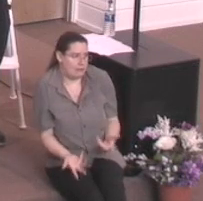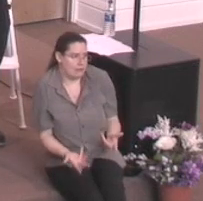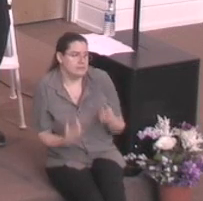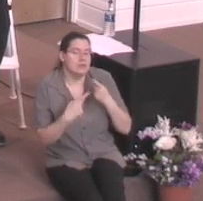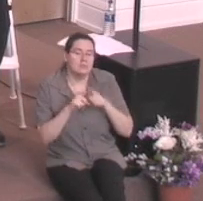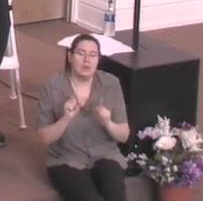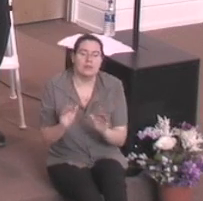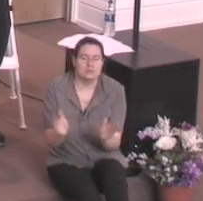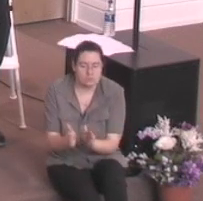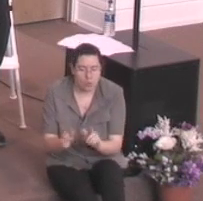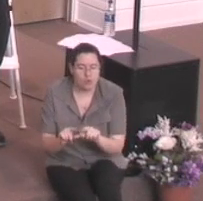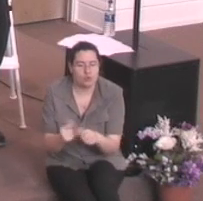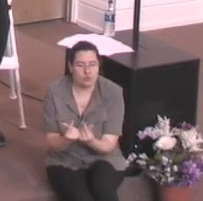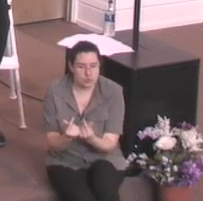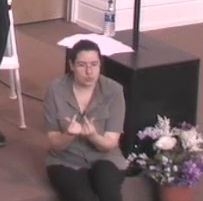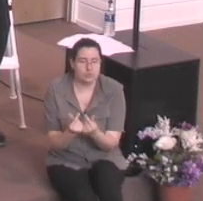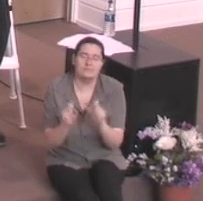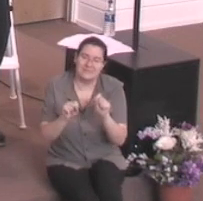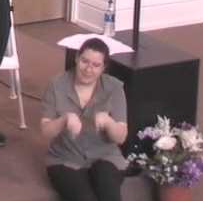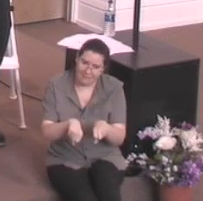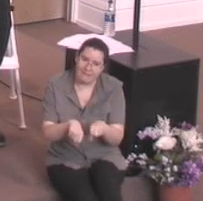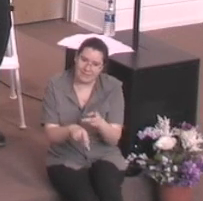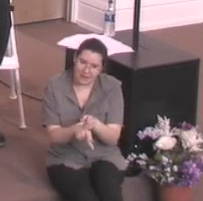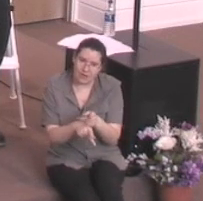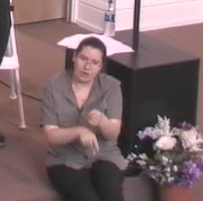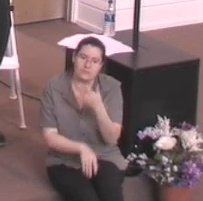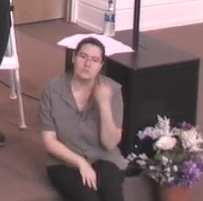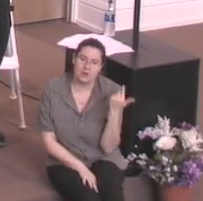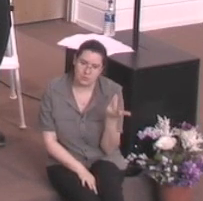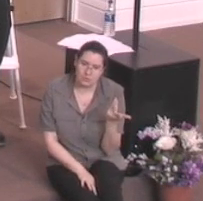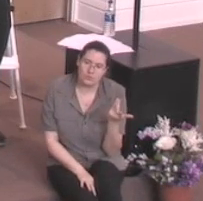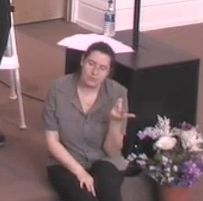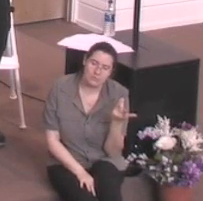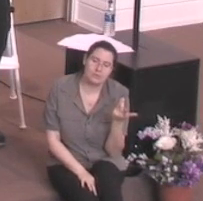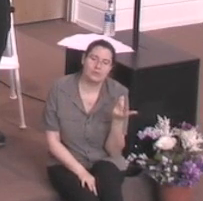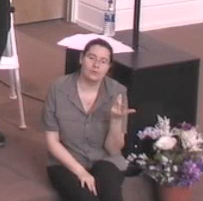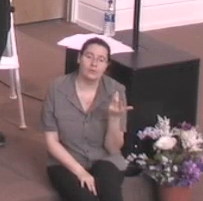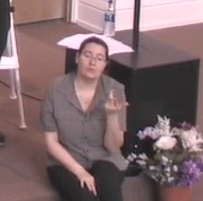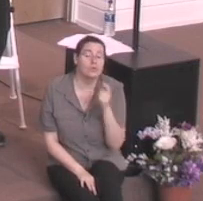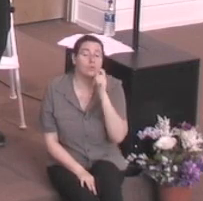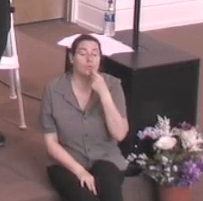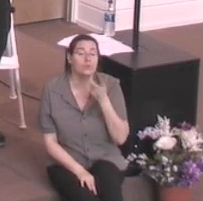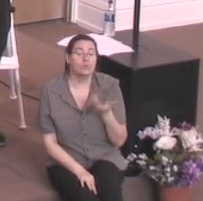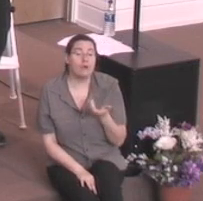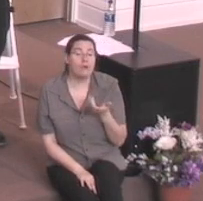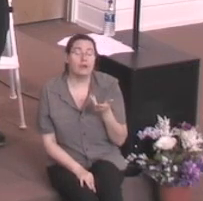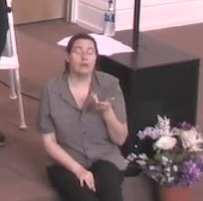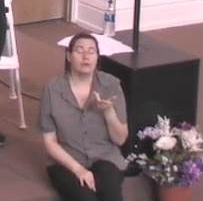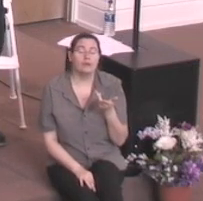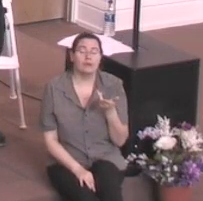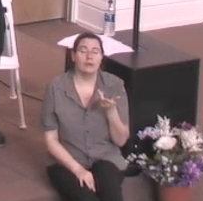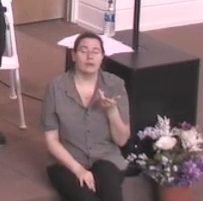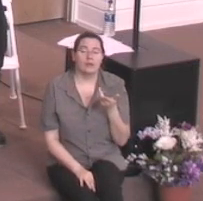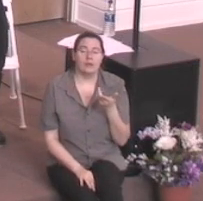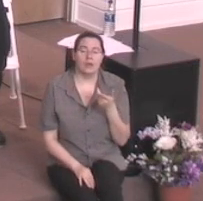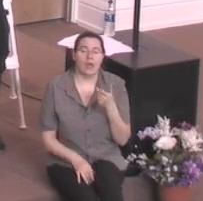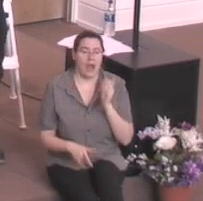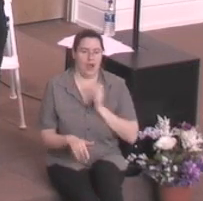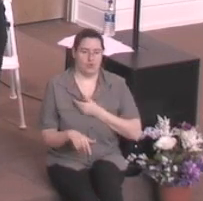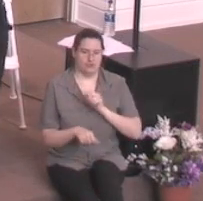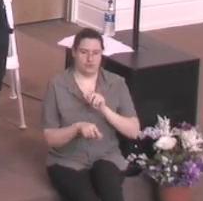the small groups can. And the cool thing this week, I kind of watched our crew this